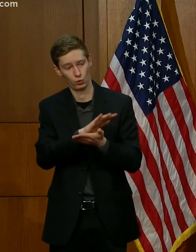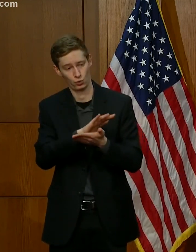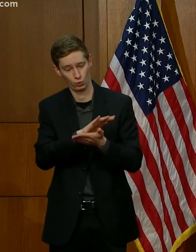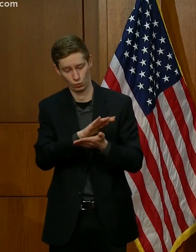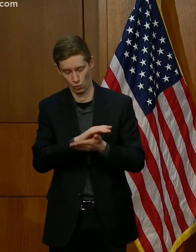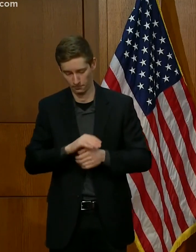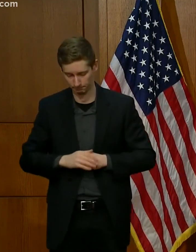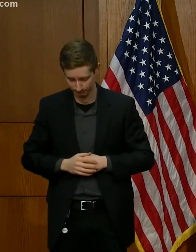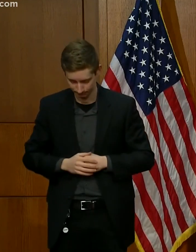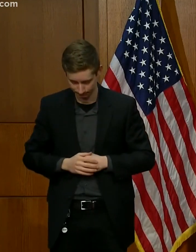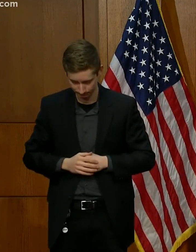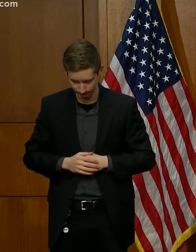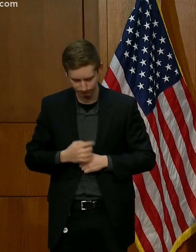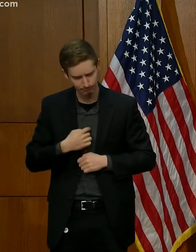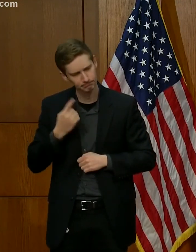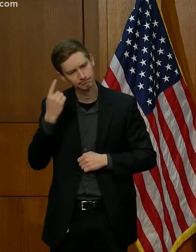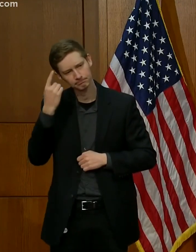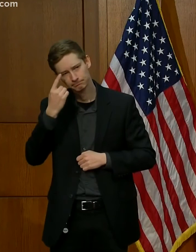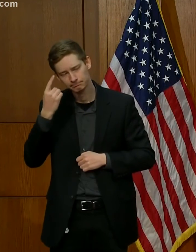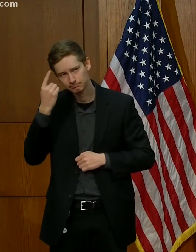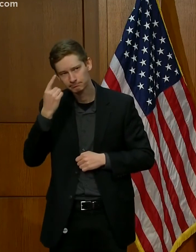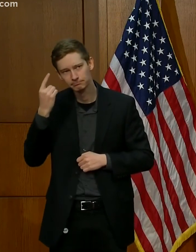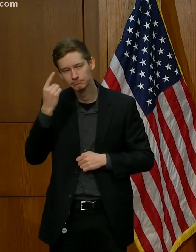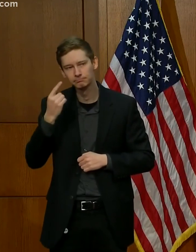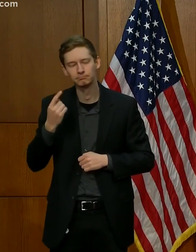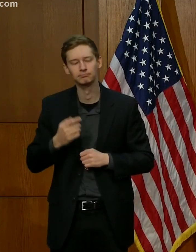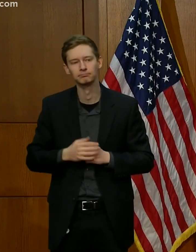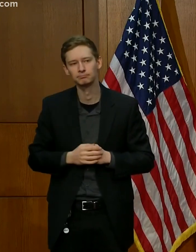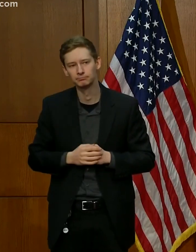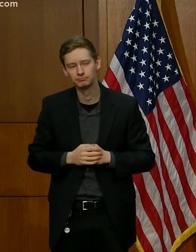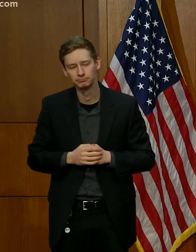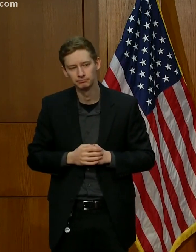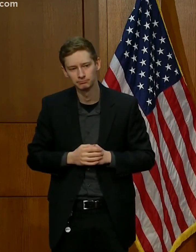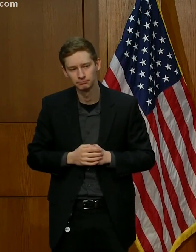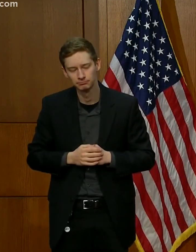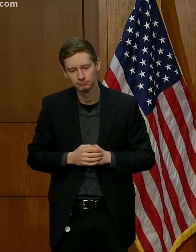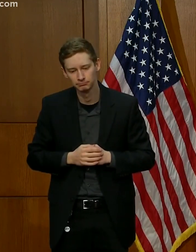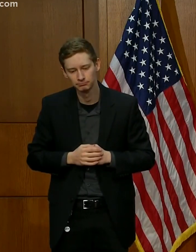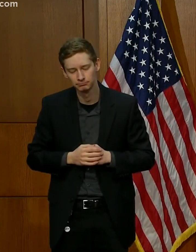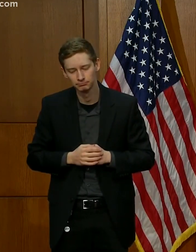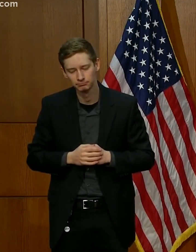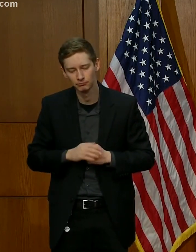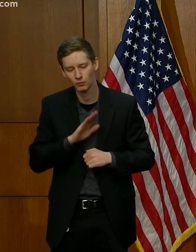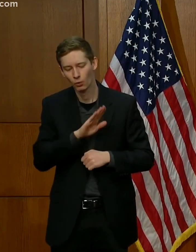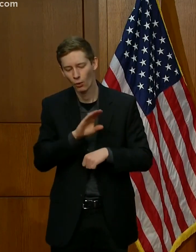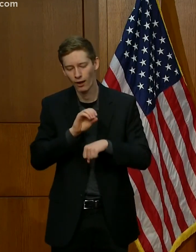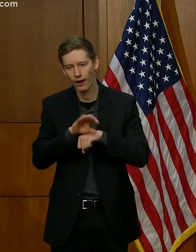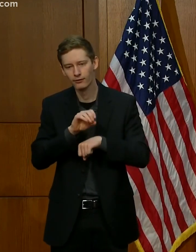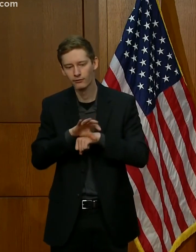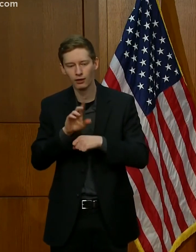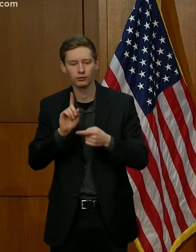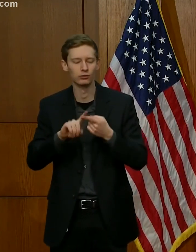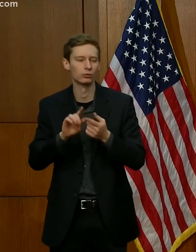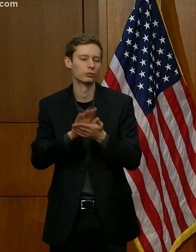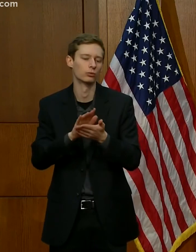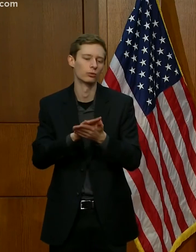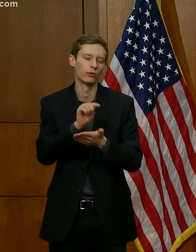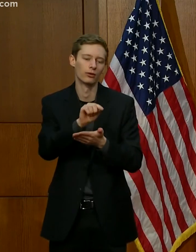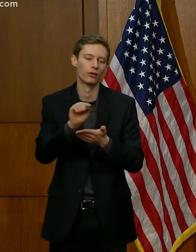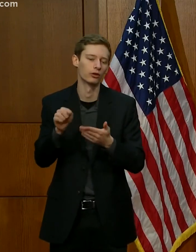was wondering what your advice is to schools that are struggling with